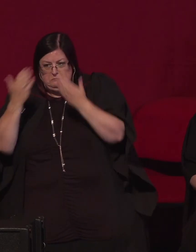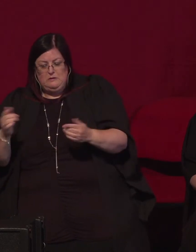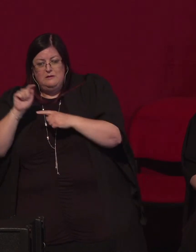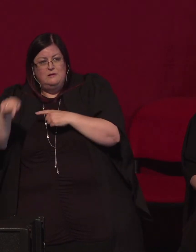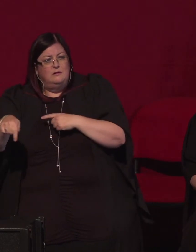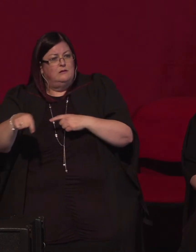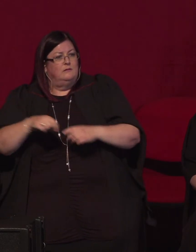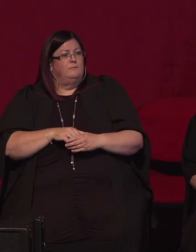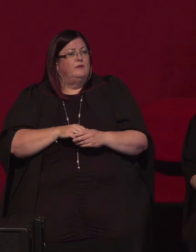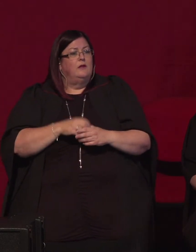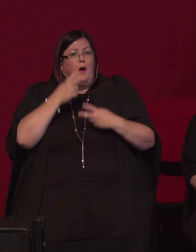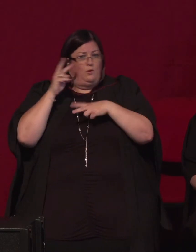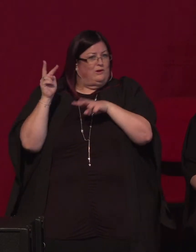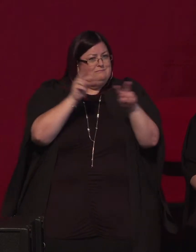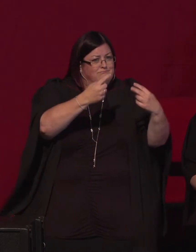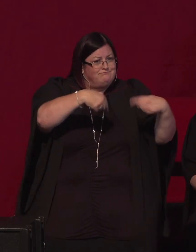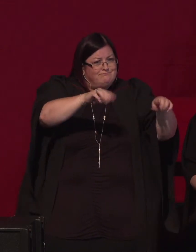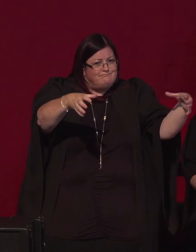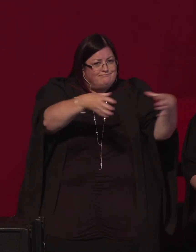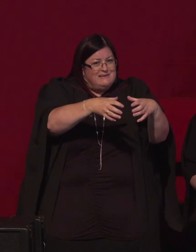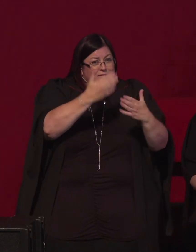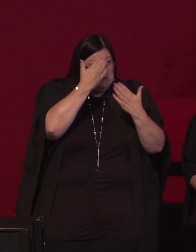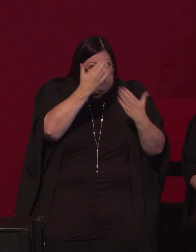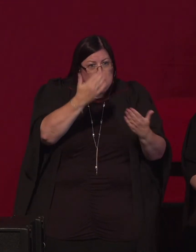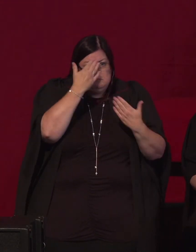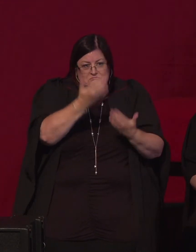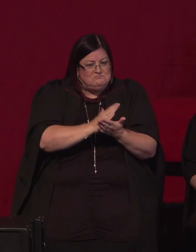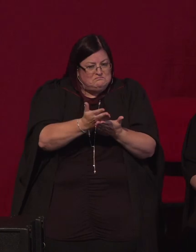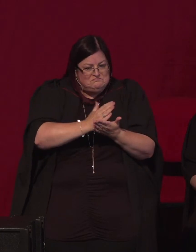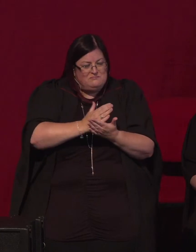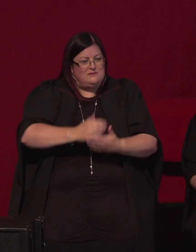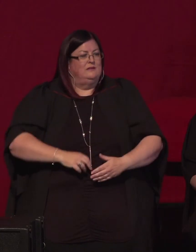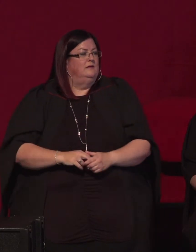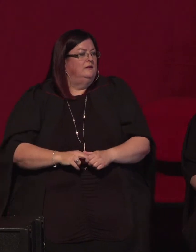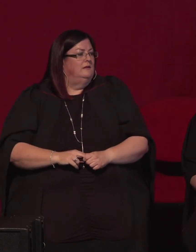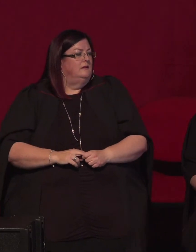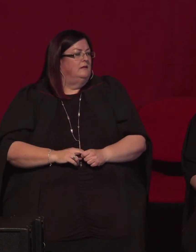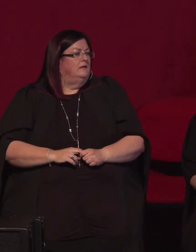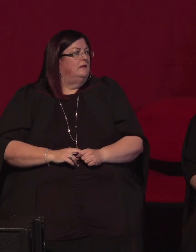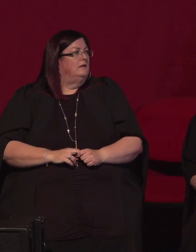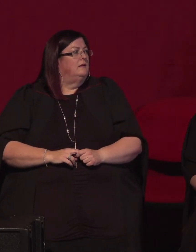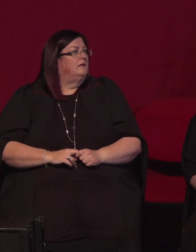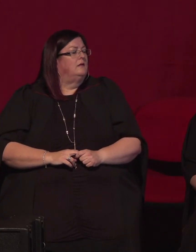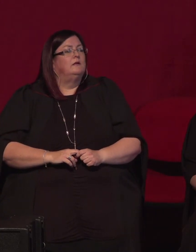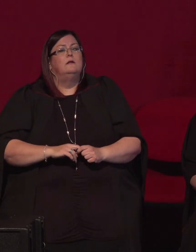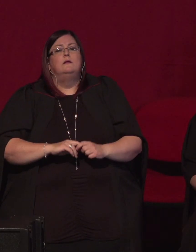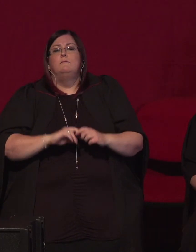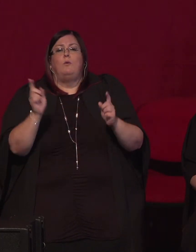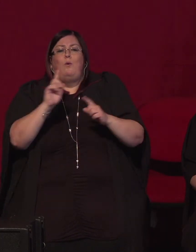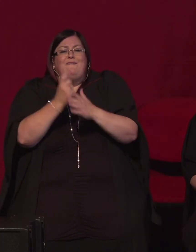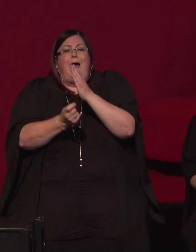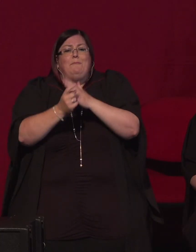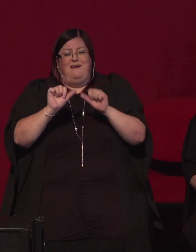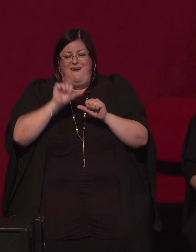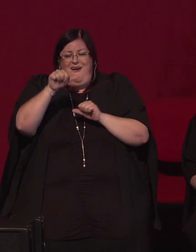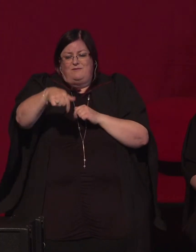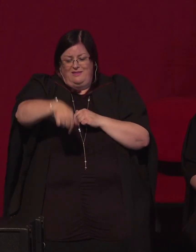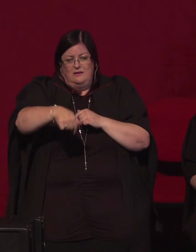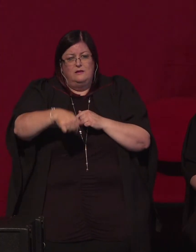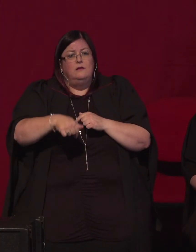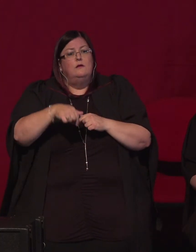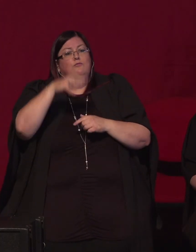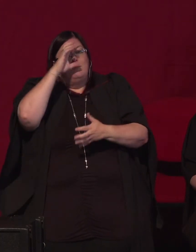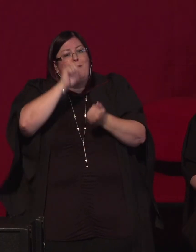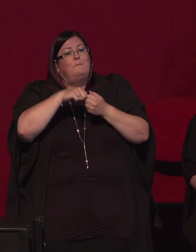looking particularly at this side of the room. But whatever it is, your degree is a